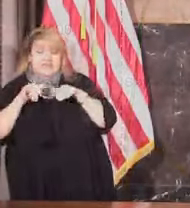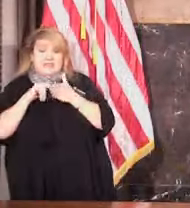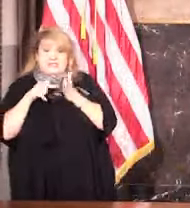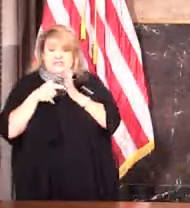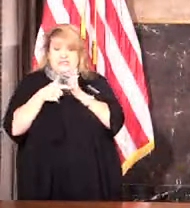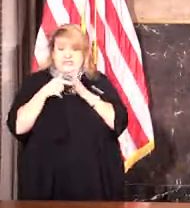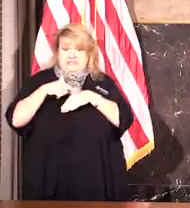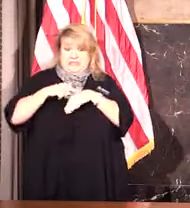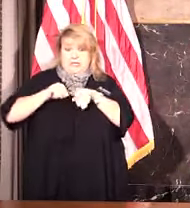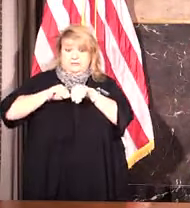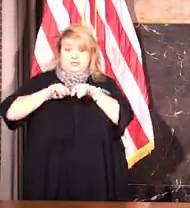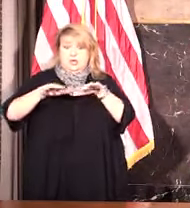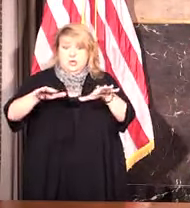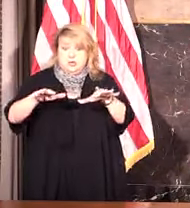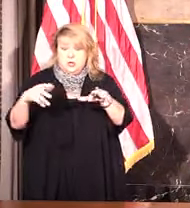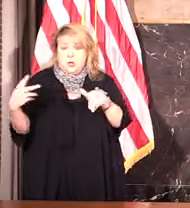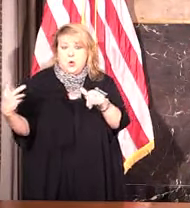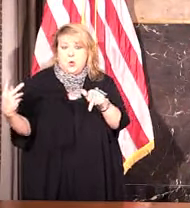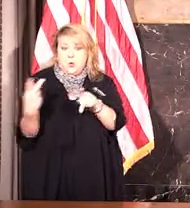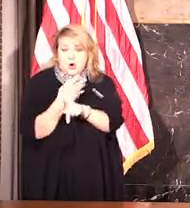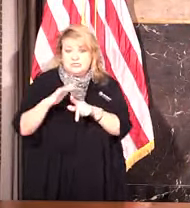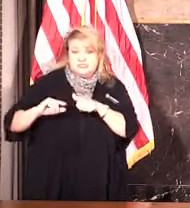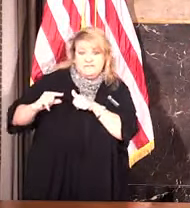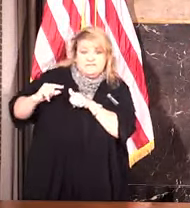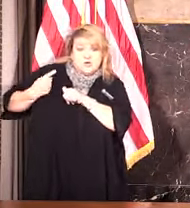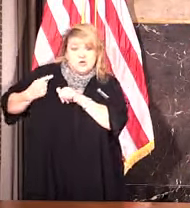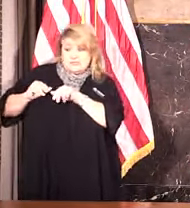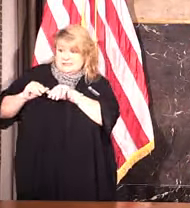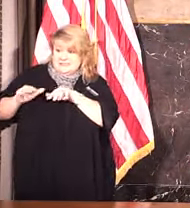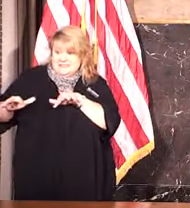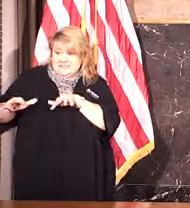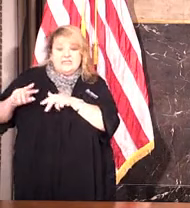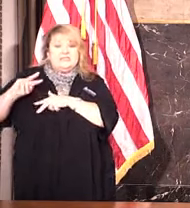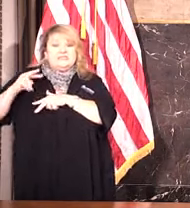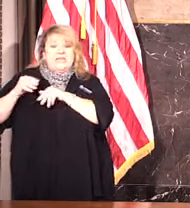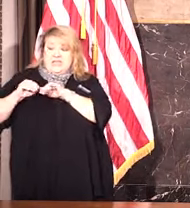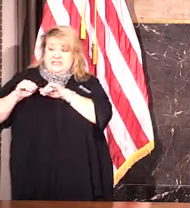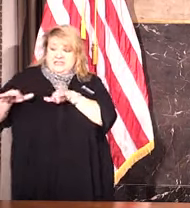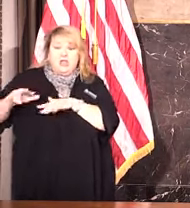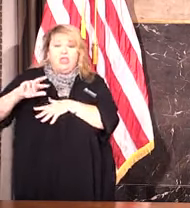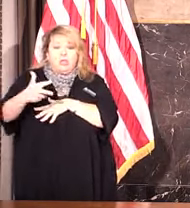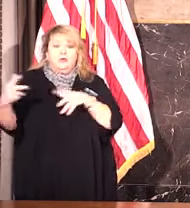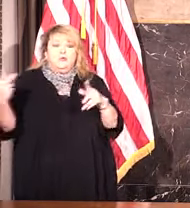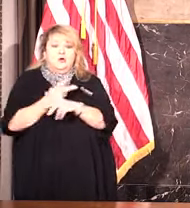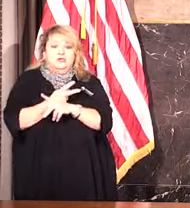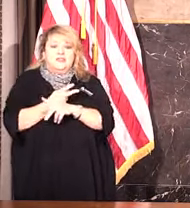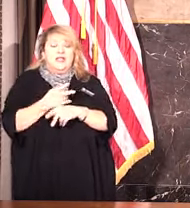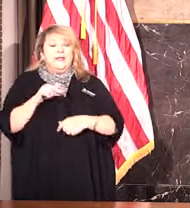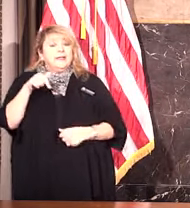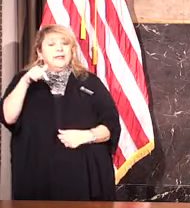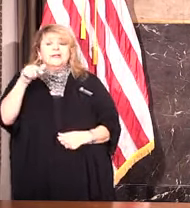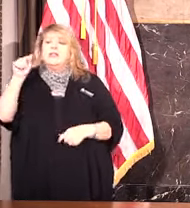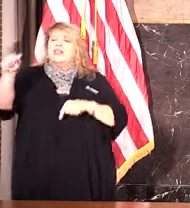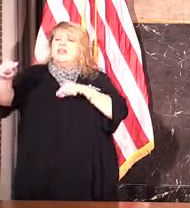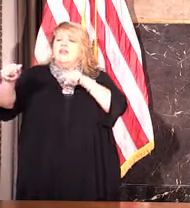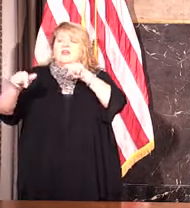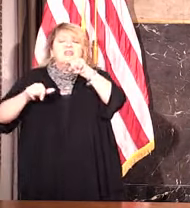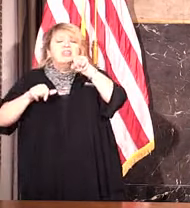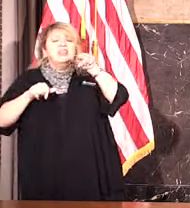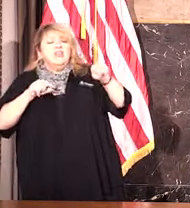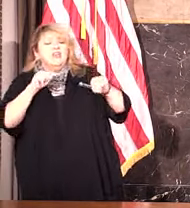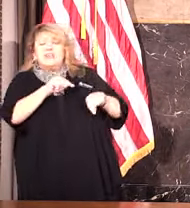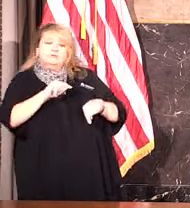clearly worse than the first two. And it is nationwide. It is not isolated to certain